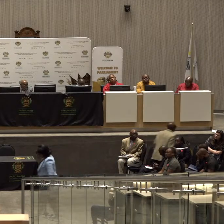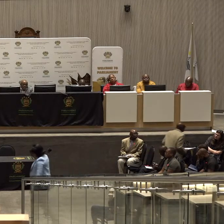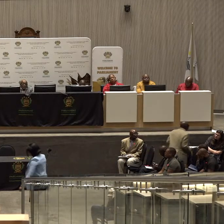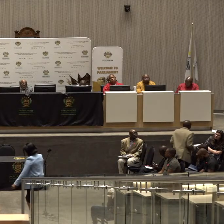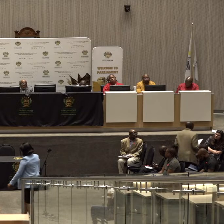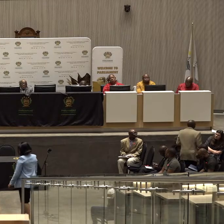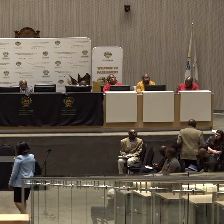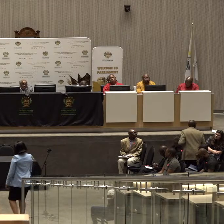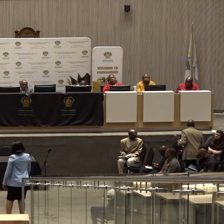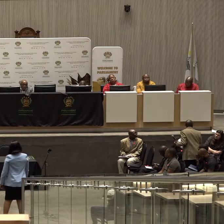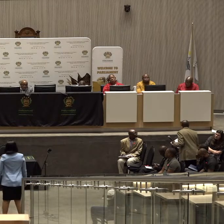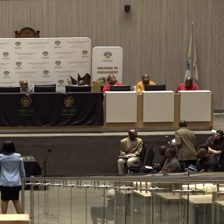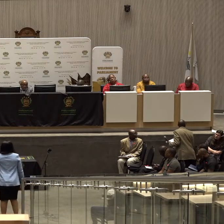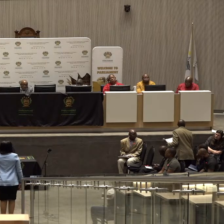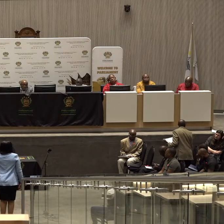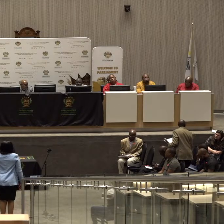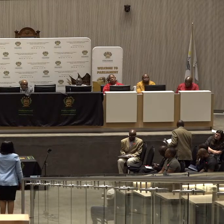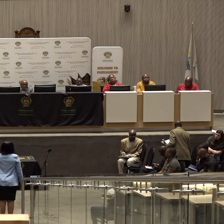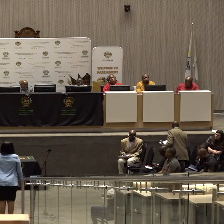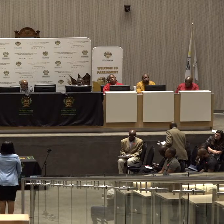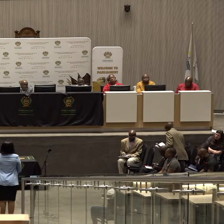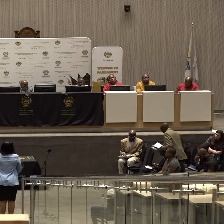to look at his name